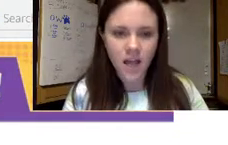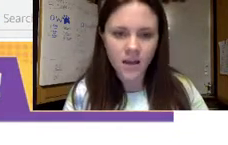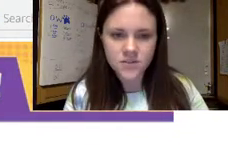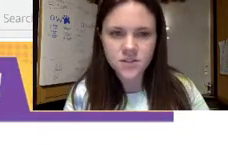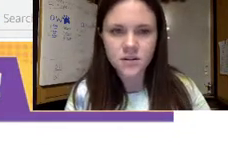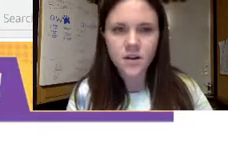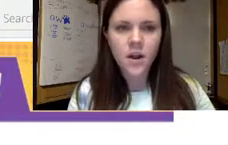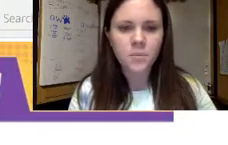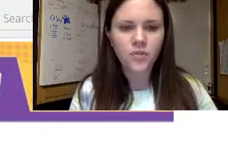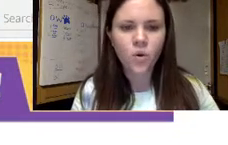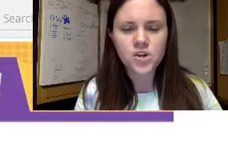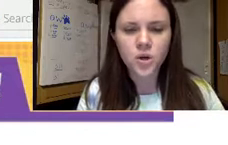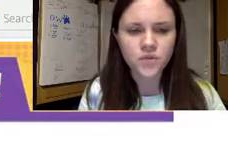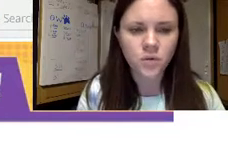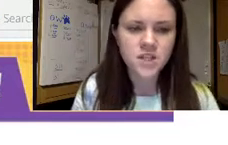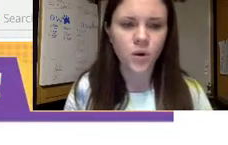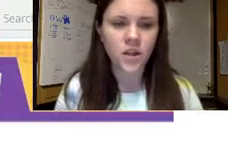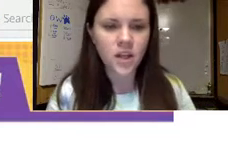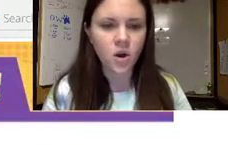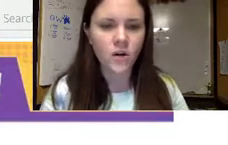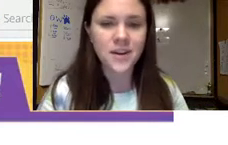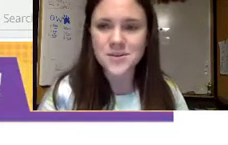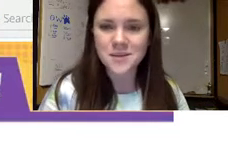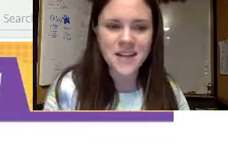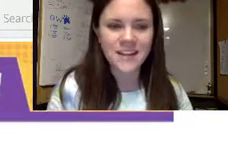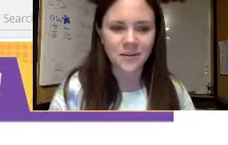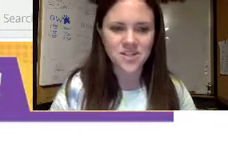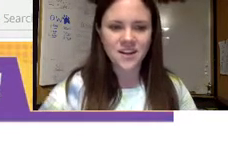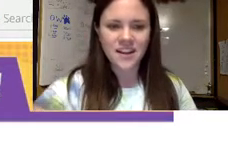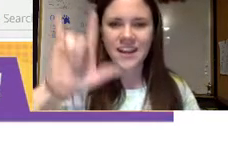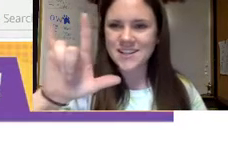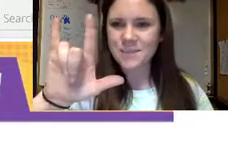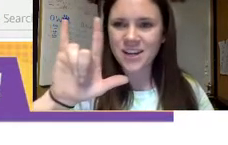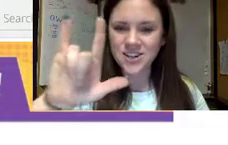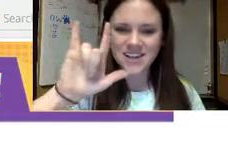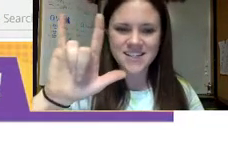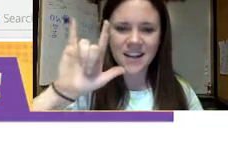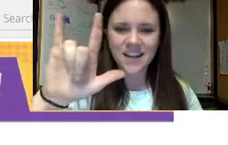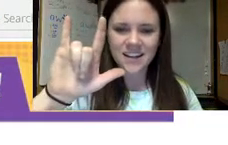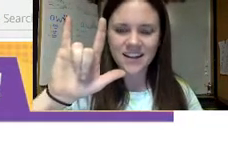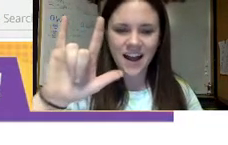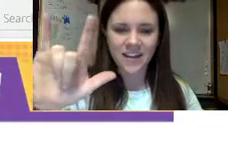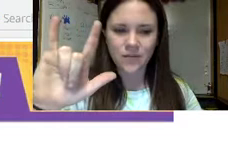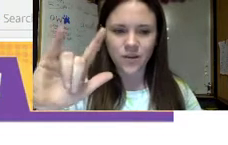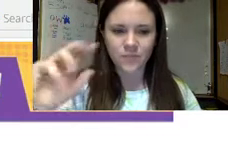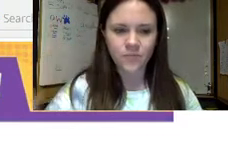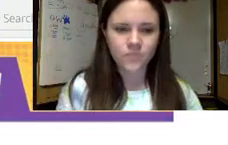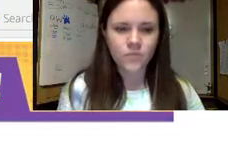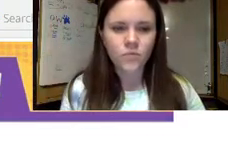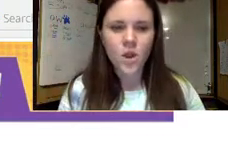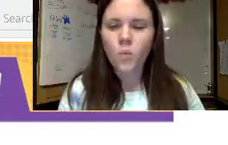everyday lives. Before George wrote this book, he already knew some sign language. In this picture, he is signing, I love